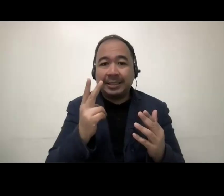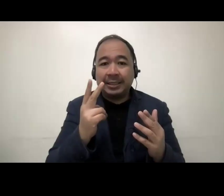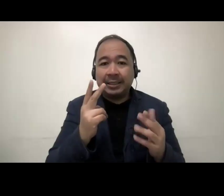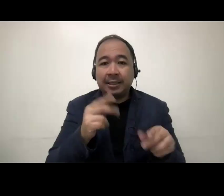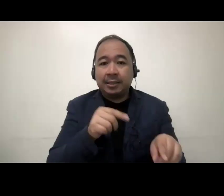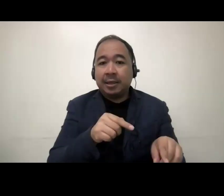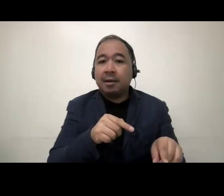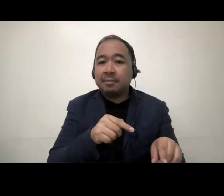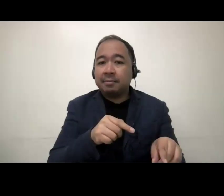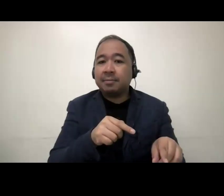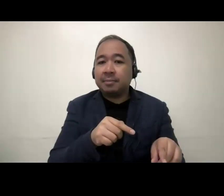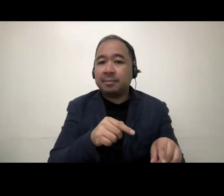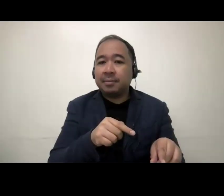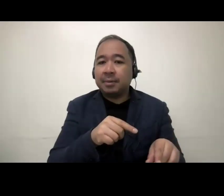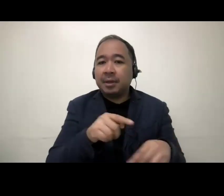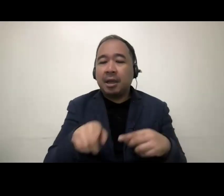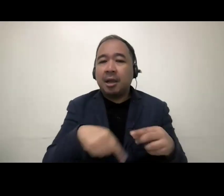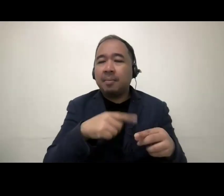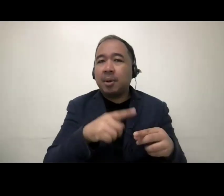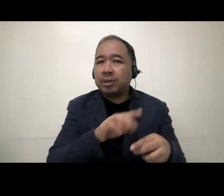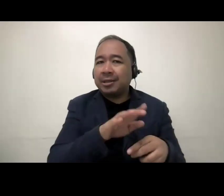efforts, and